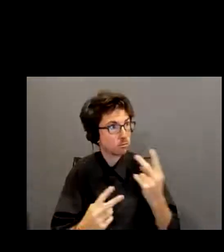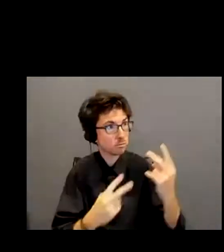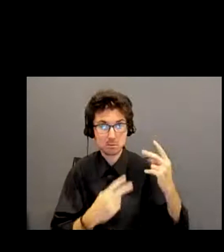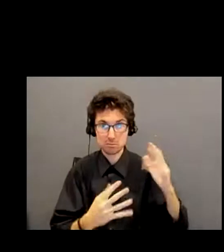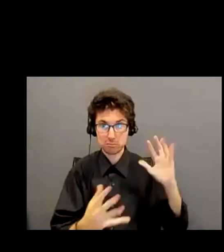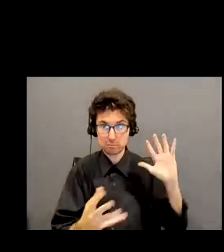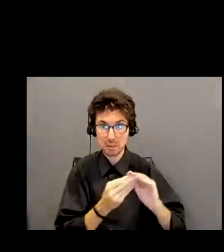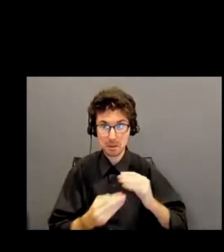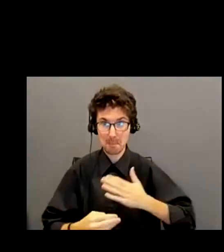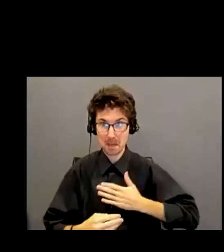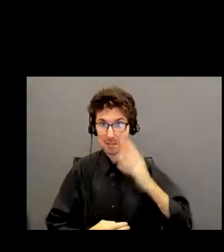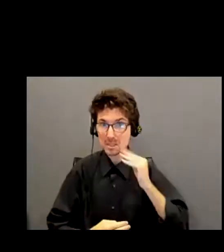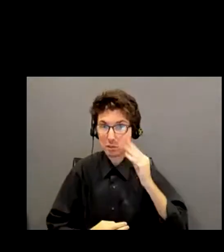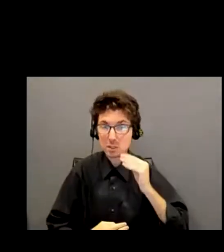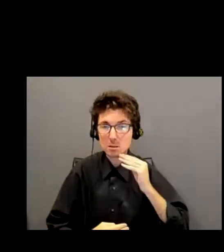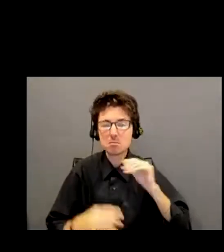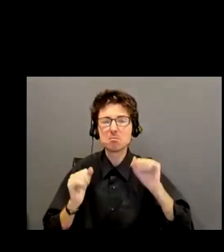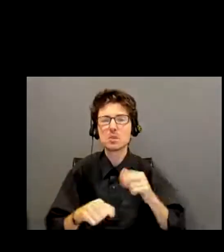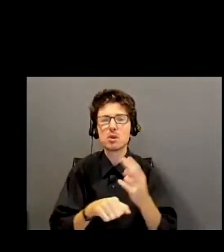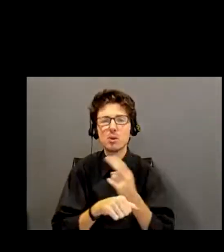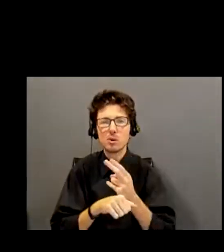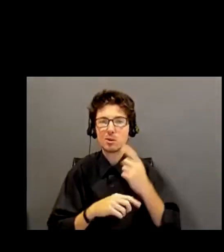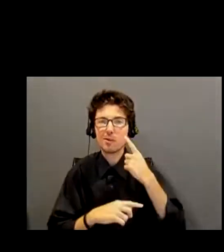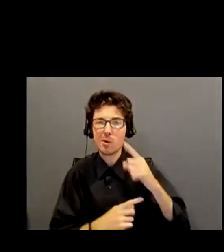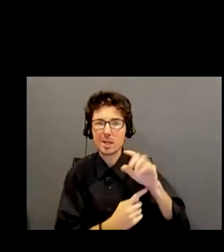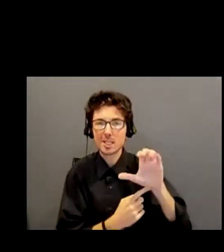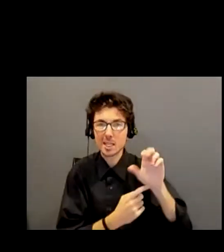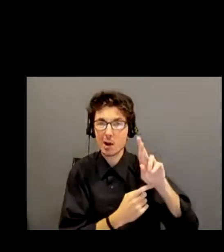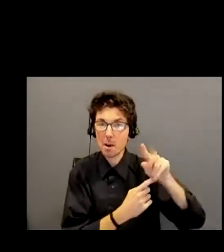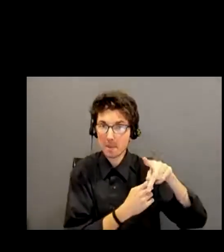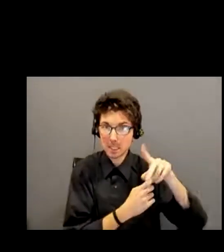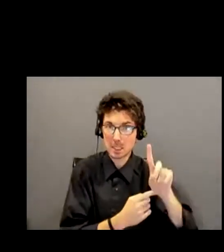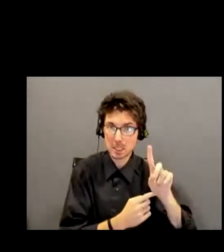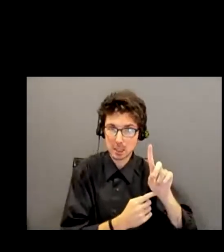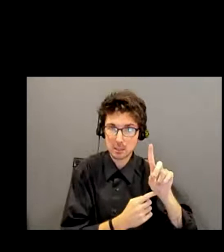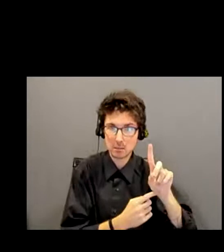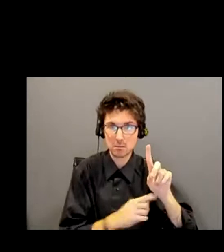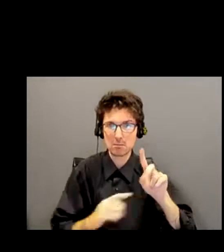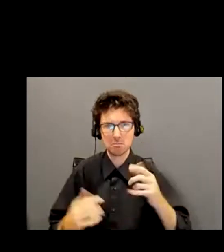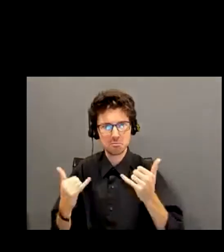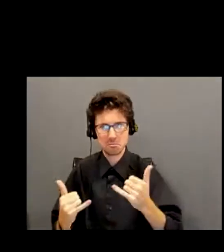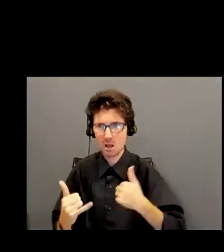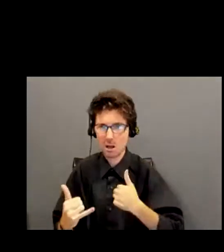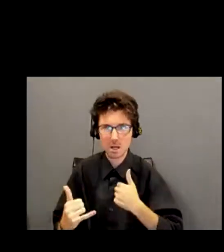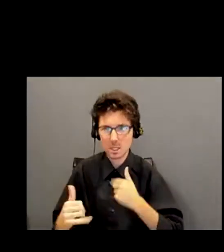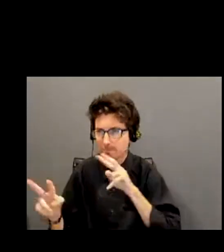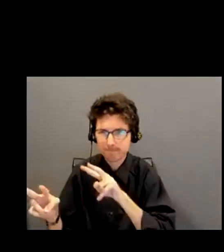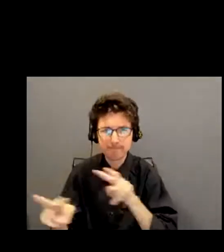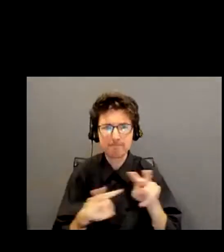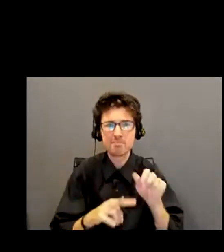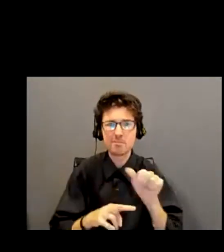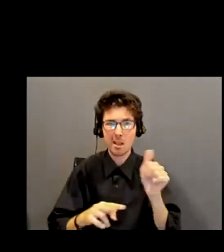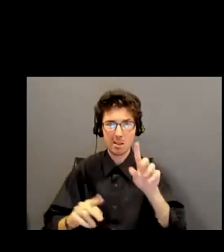part of the commitment of Israel to actively promote the right of persons with disability,